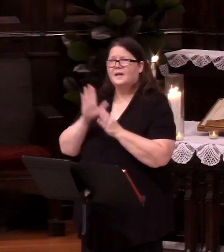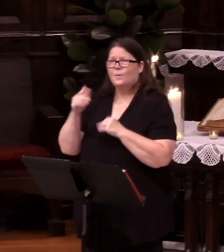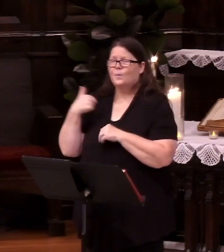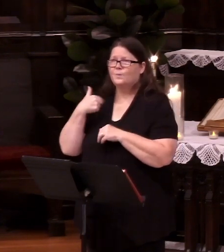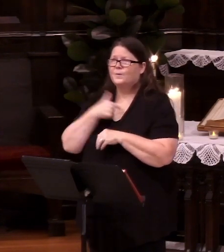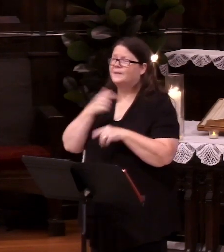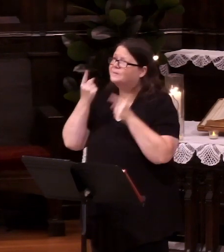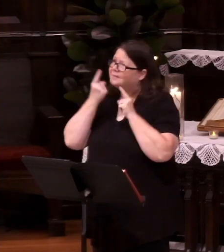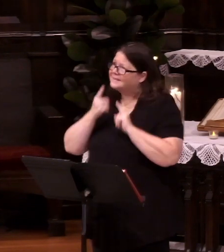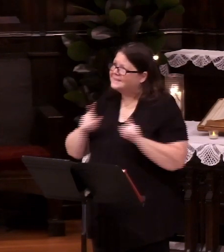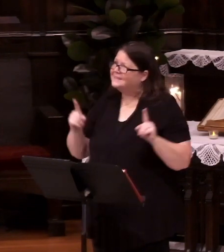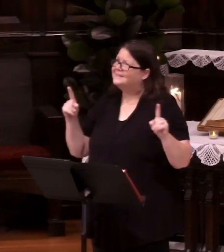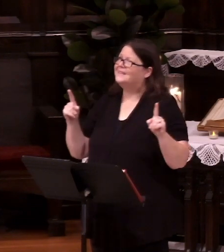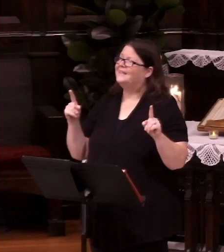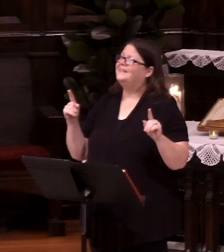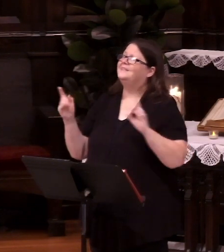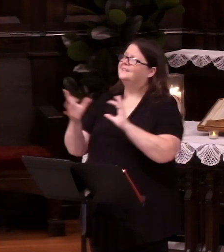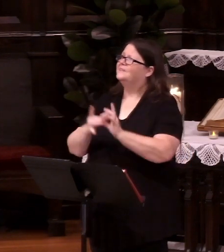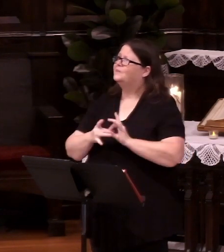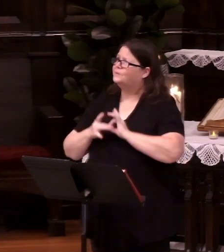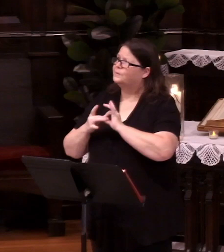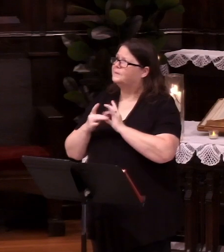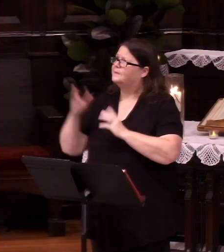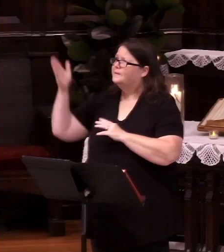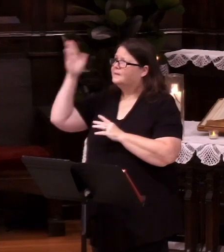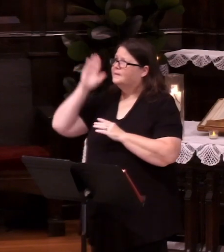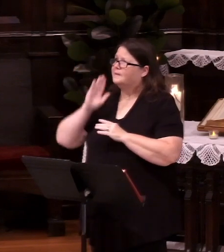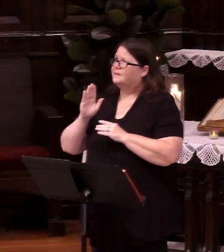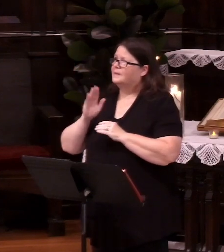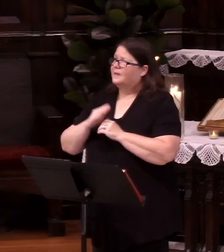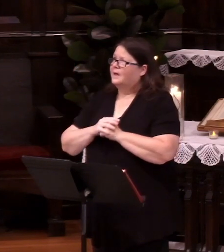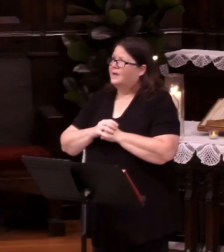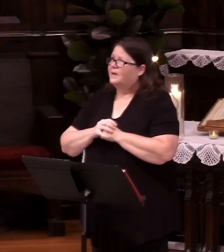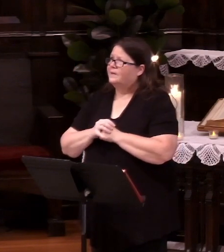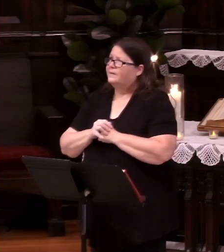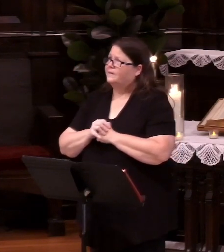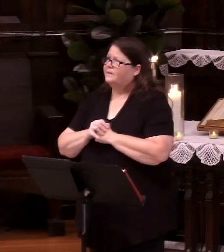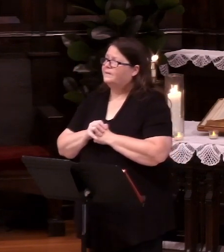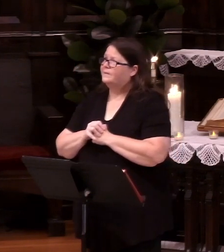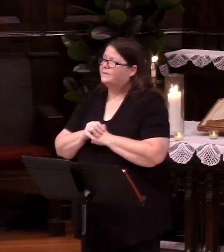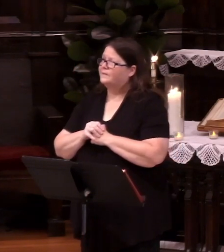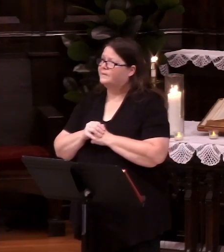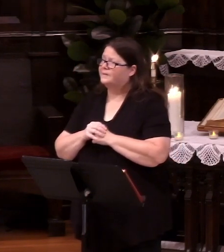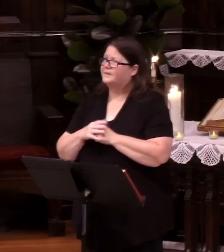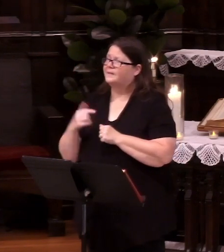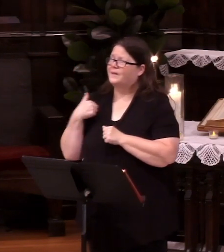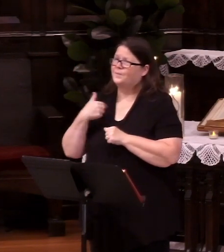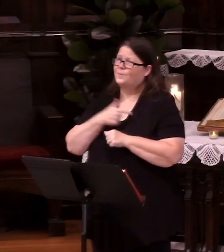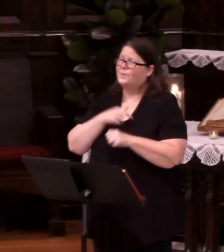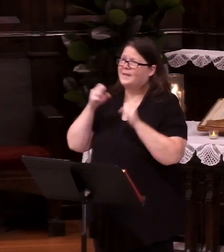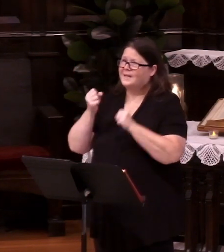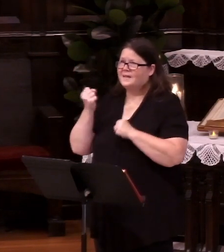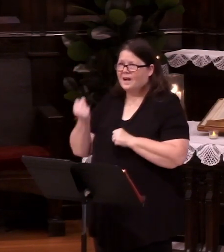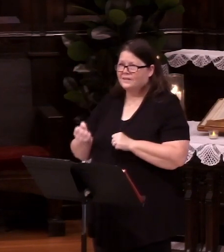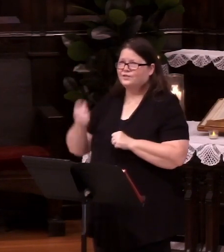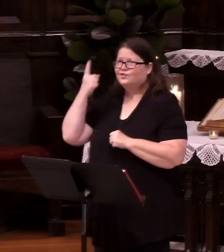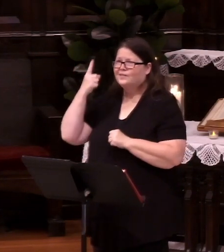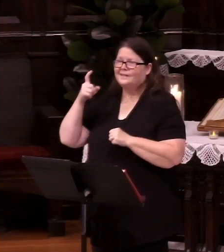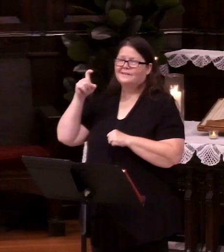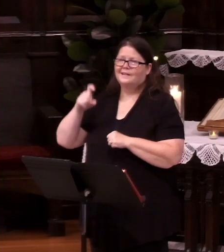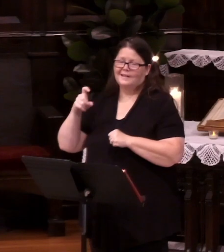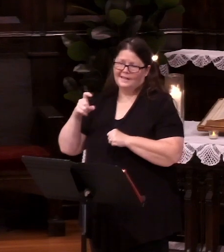for unity. God, may we see in your threeness our need for community.